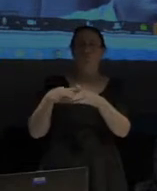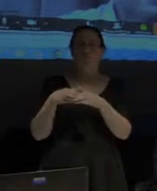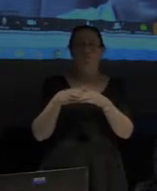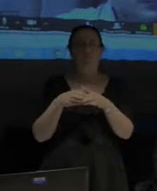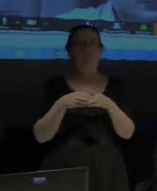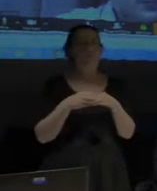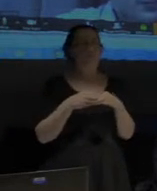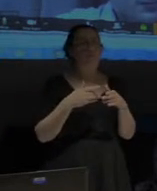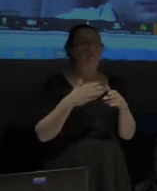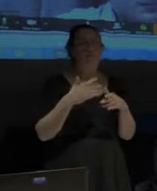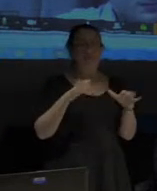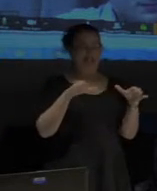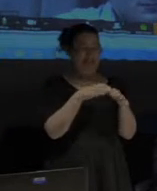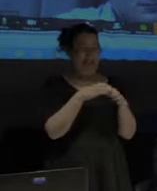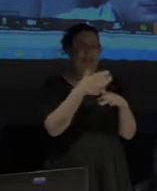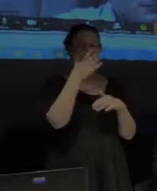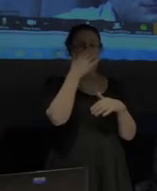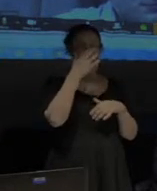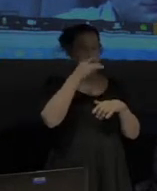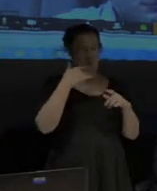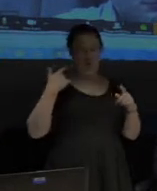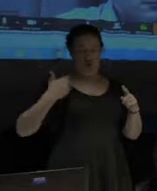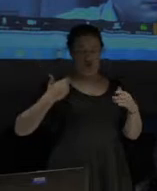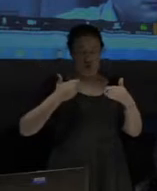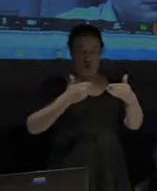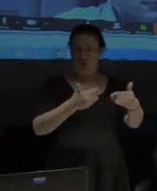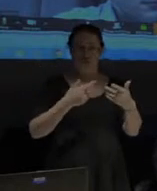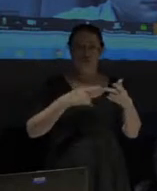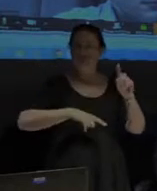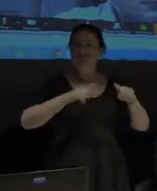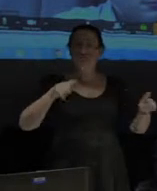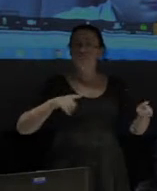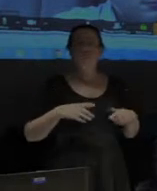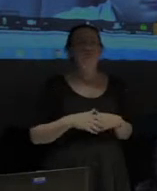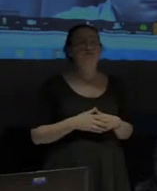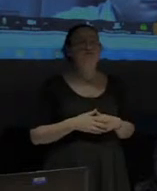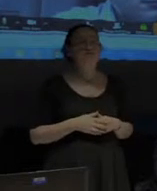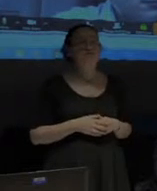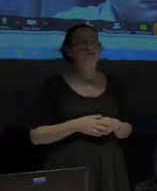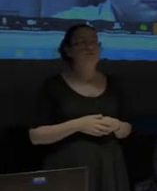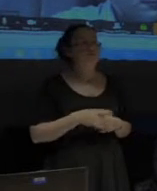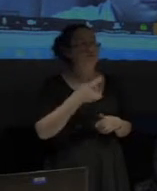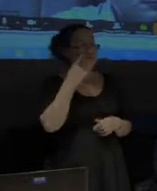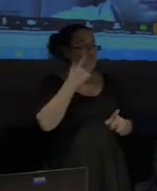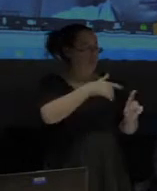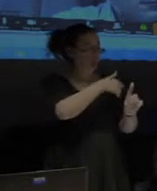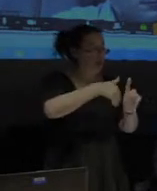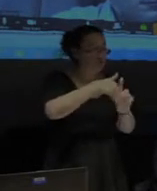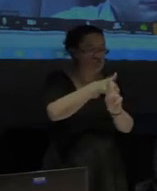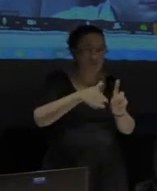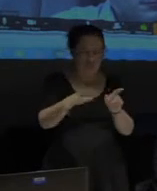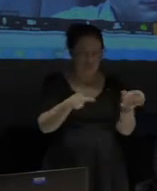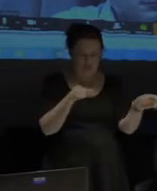cross-denominational teams that now go on in most businesses look and pull in people from different backgrounds.